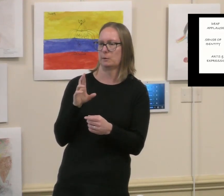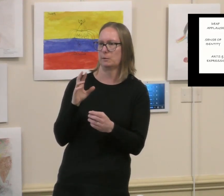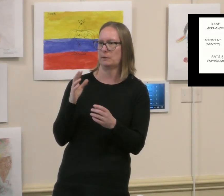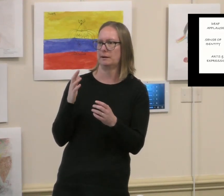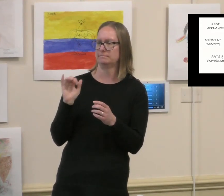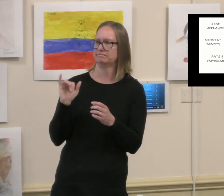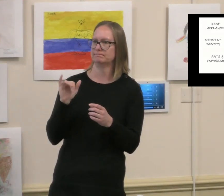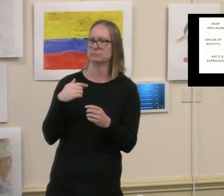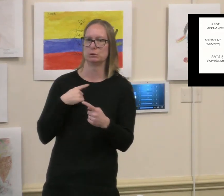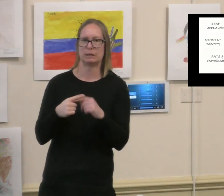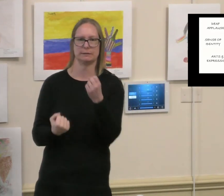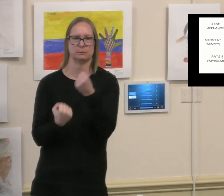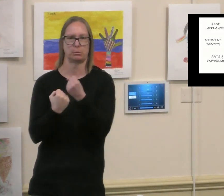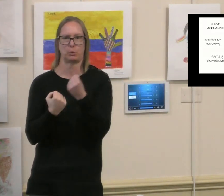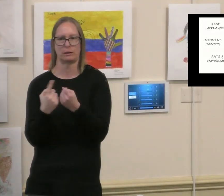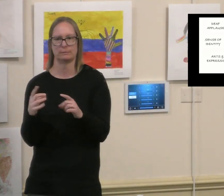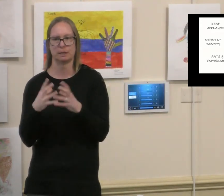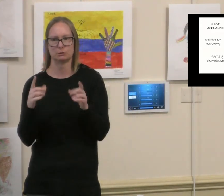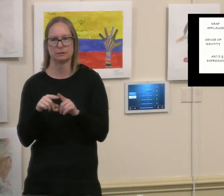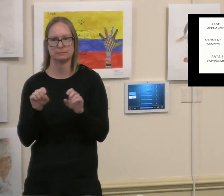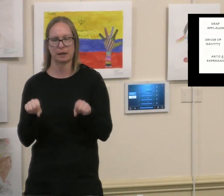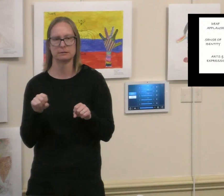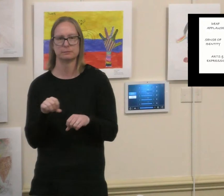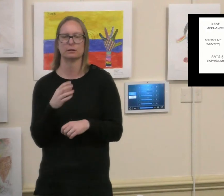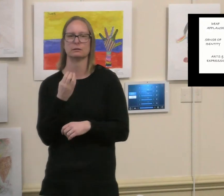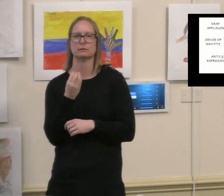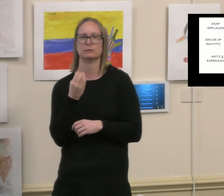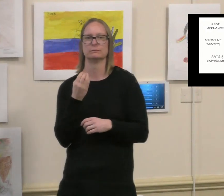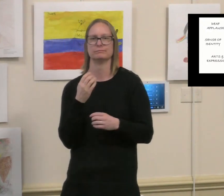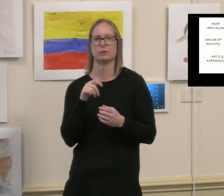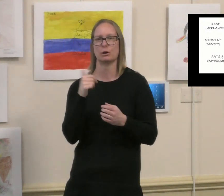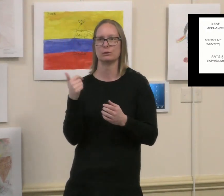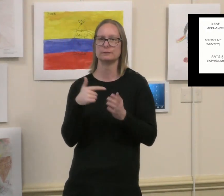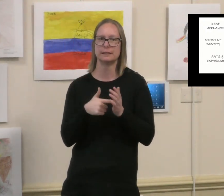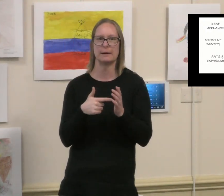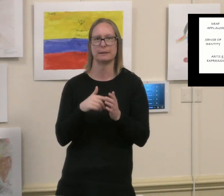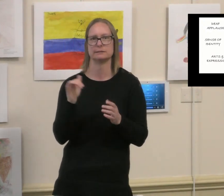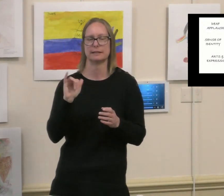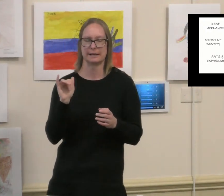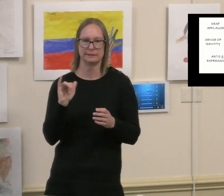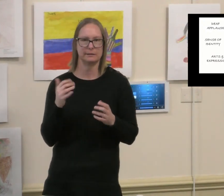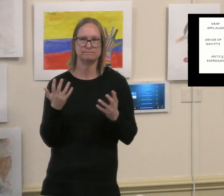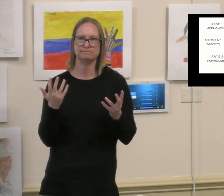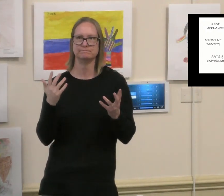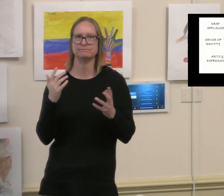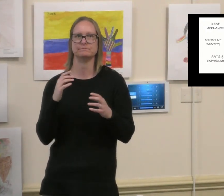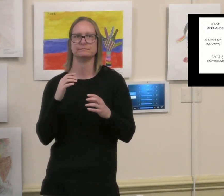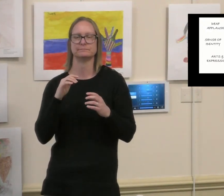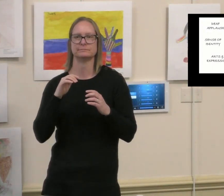we see somebody not getting treated right, we try to support them as much as possible to make it right. Another example would